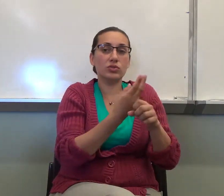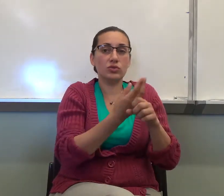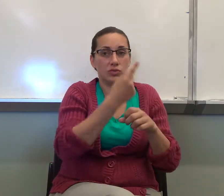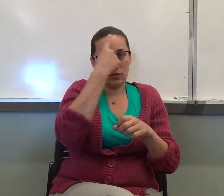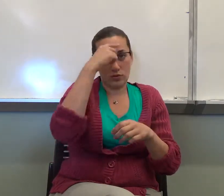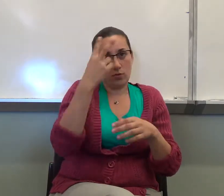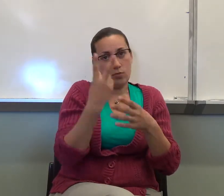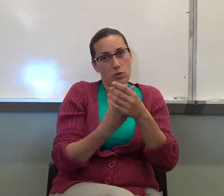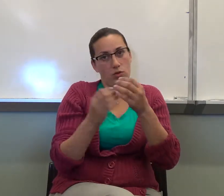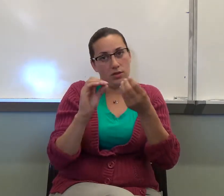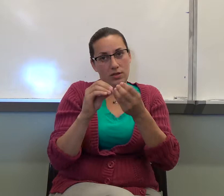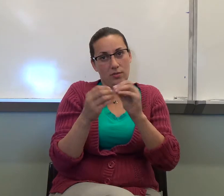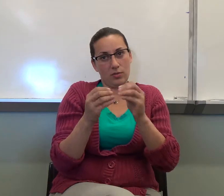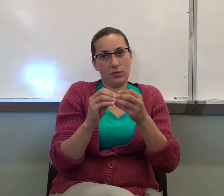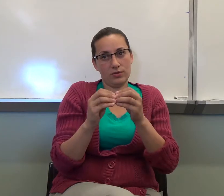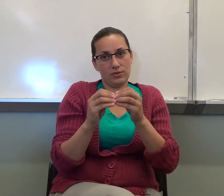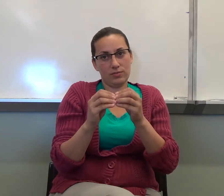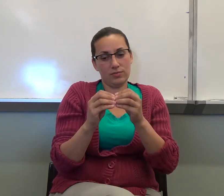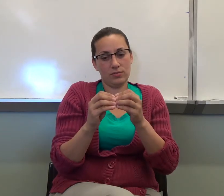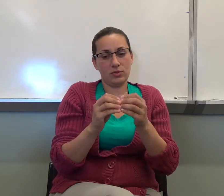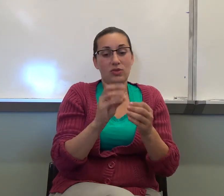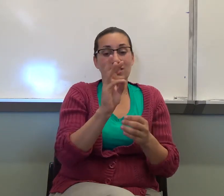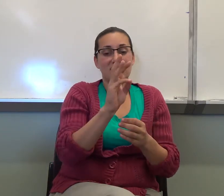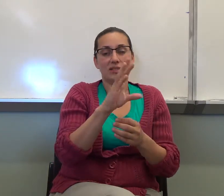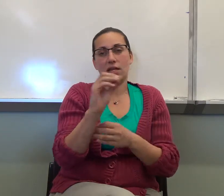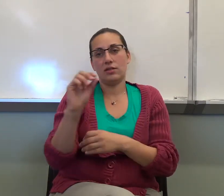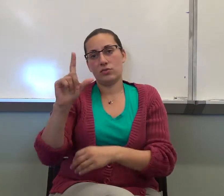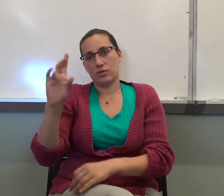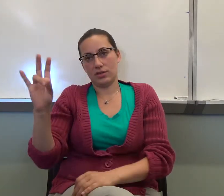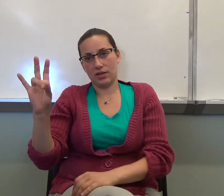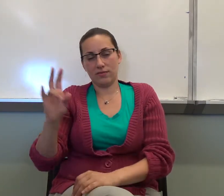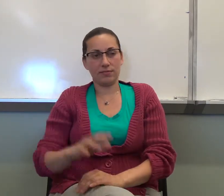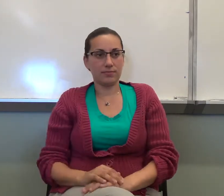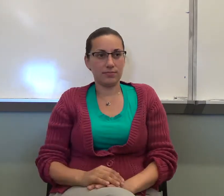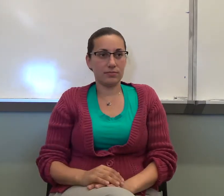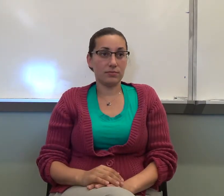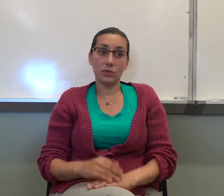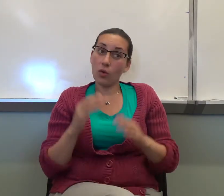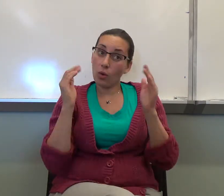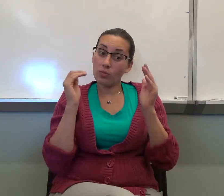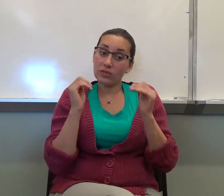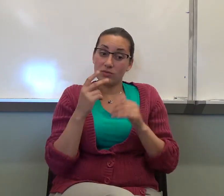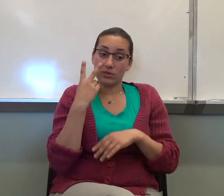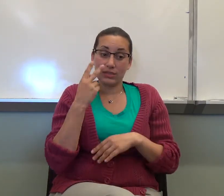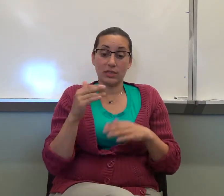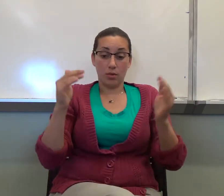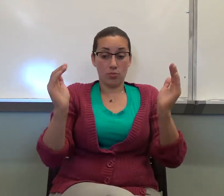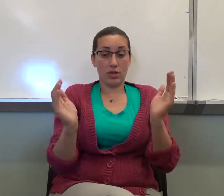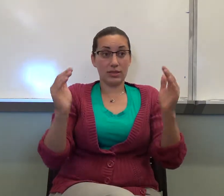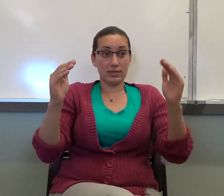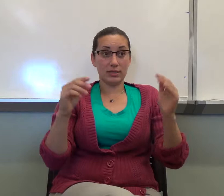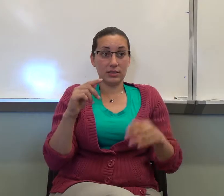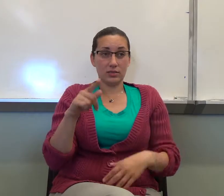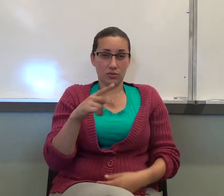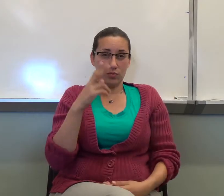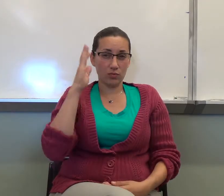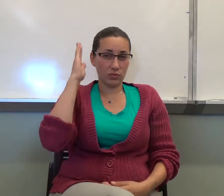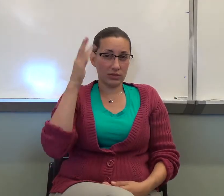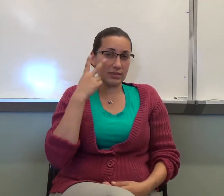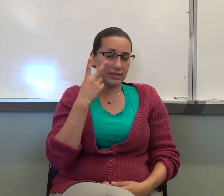people forget. So by keeping the parentheses, hopefully it'll jog your memory. Oh, I've got to subtract that one. That's a sign